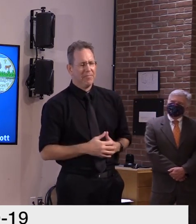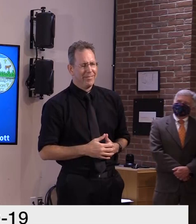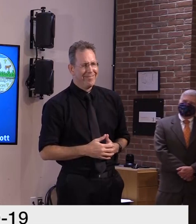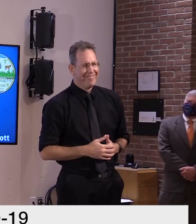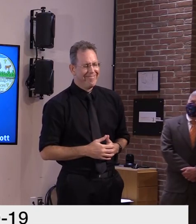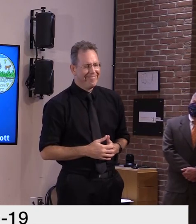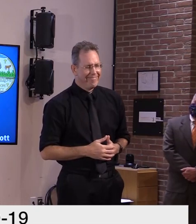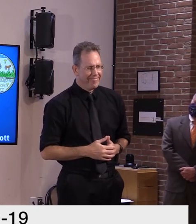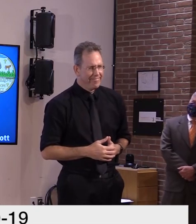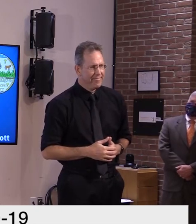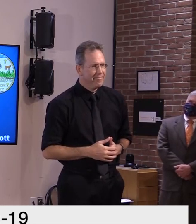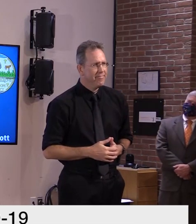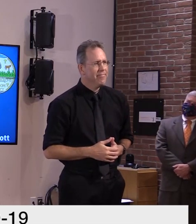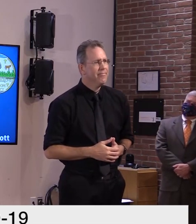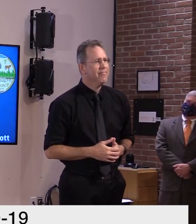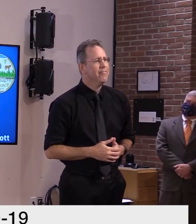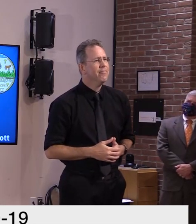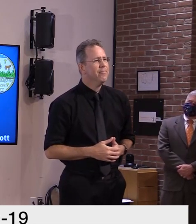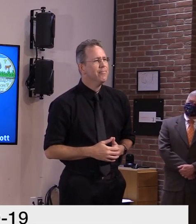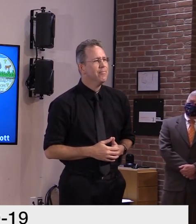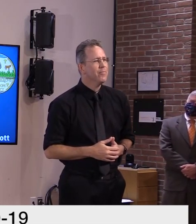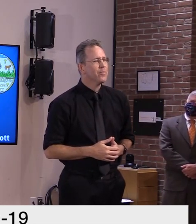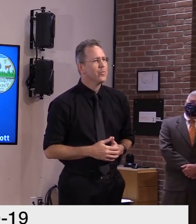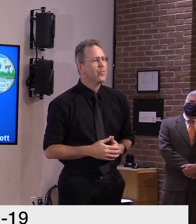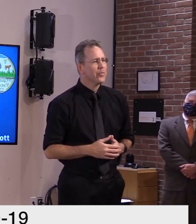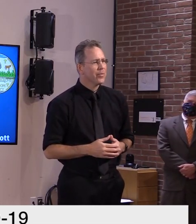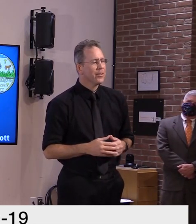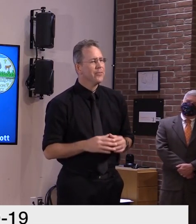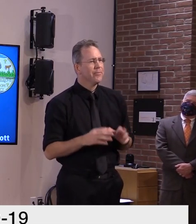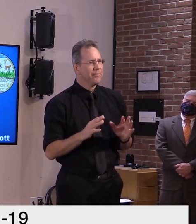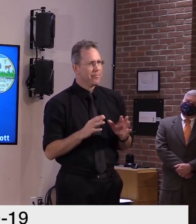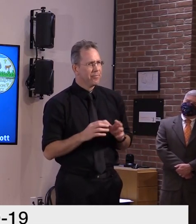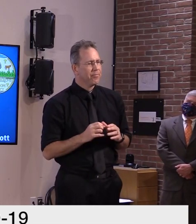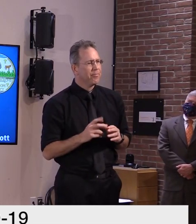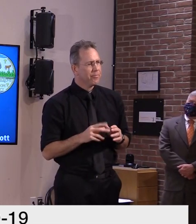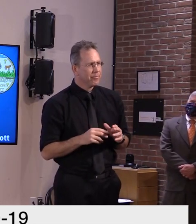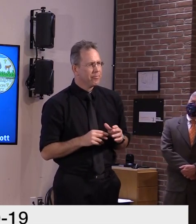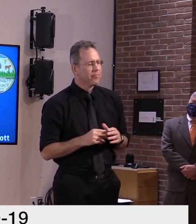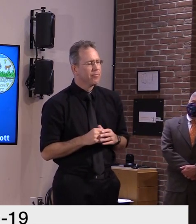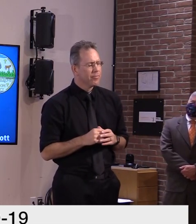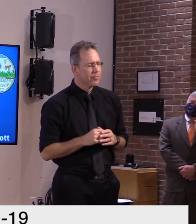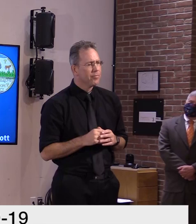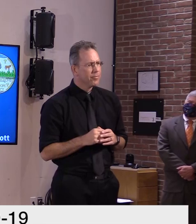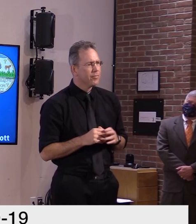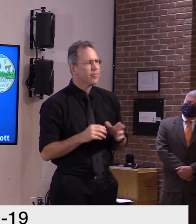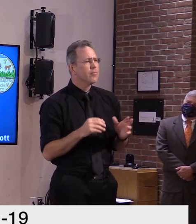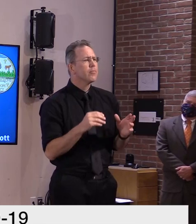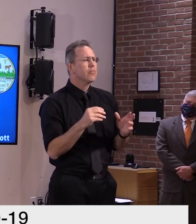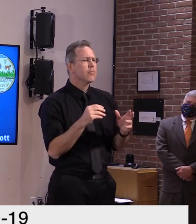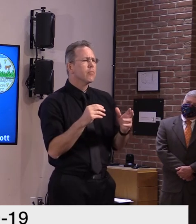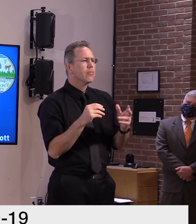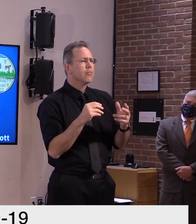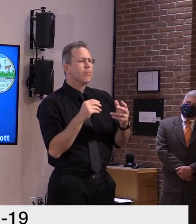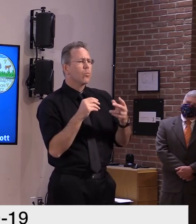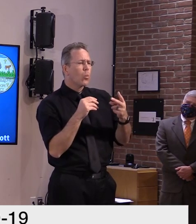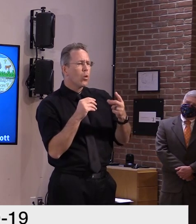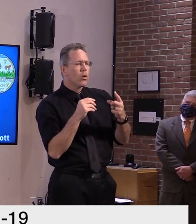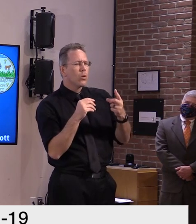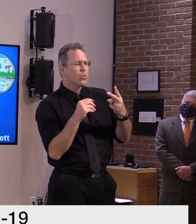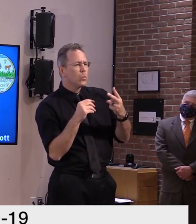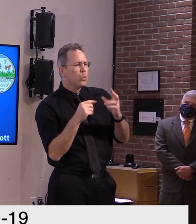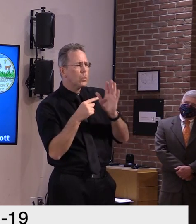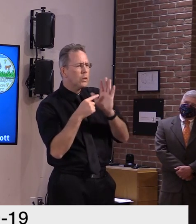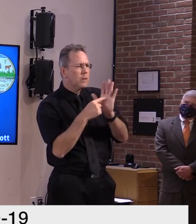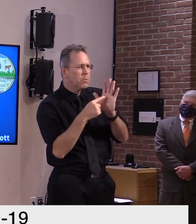So the answer is probably yes. If you've got a couple of symptoms that could be COVID symptoms, you're already